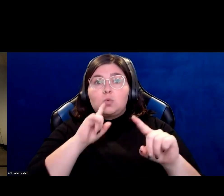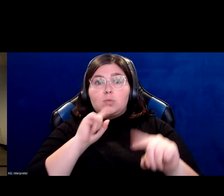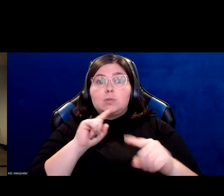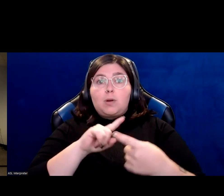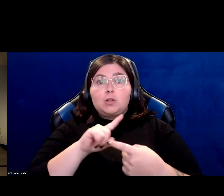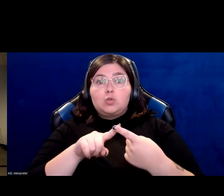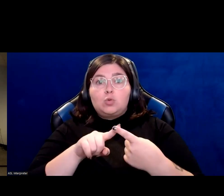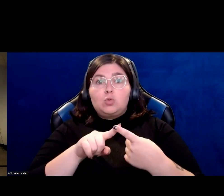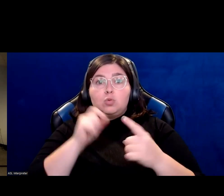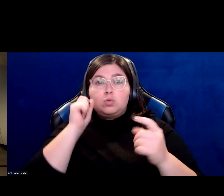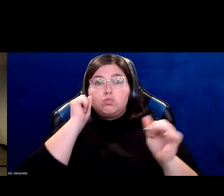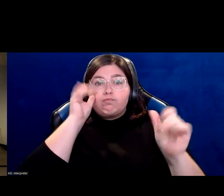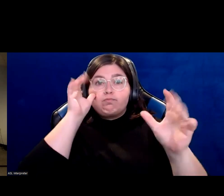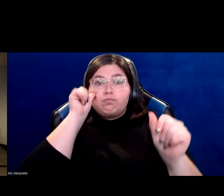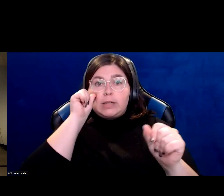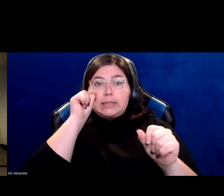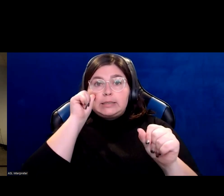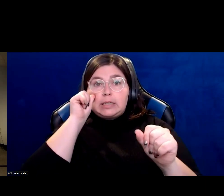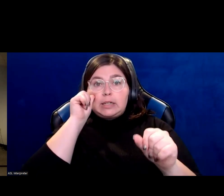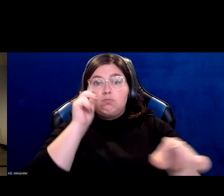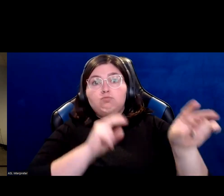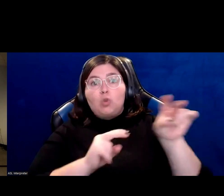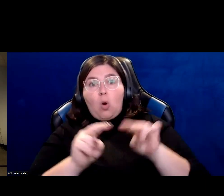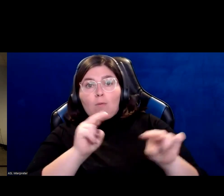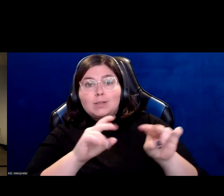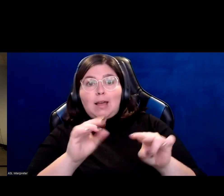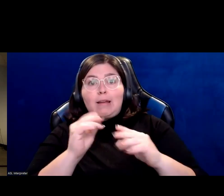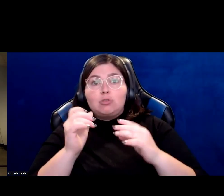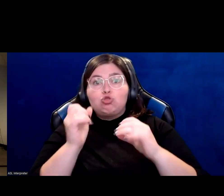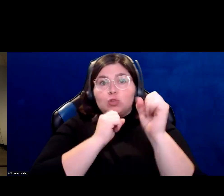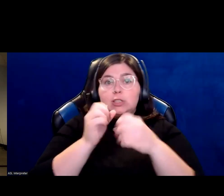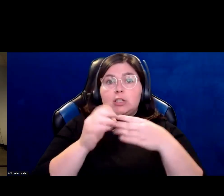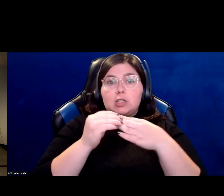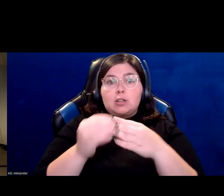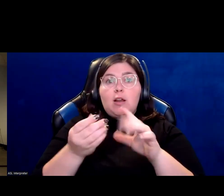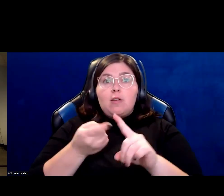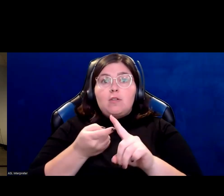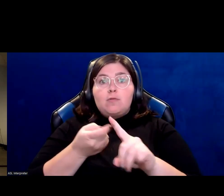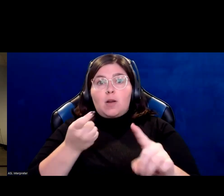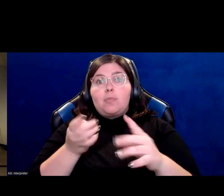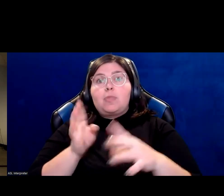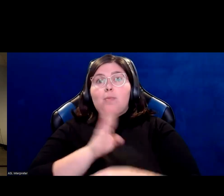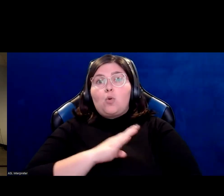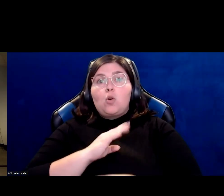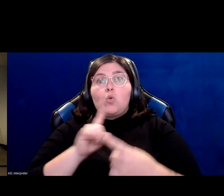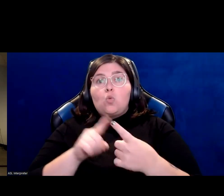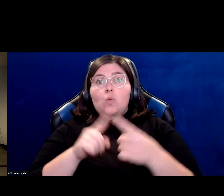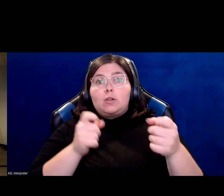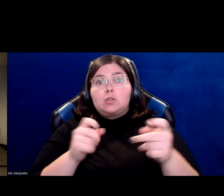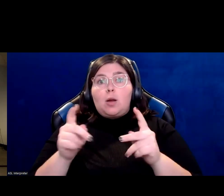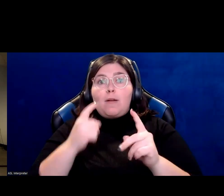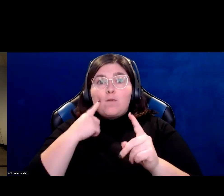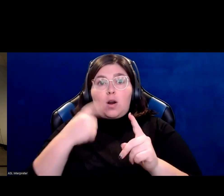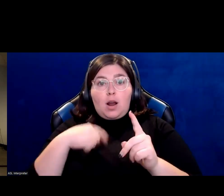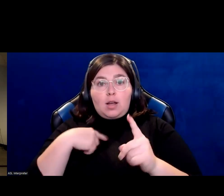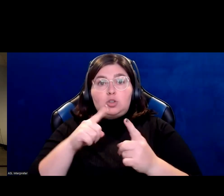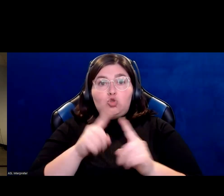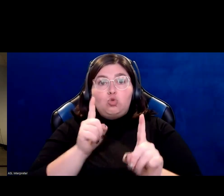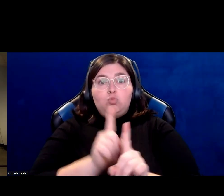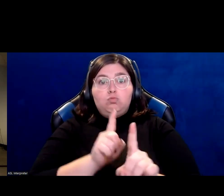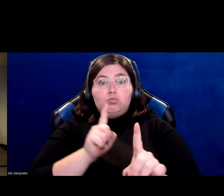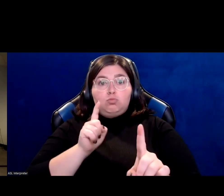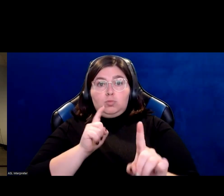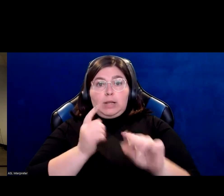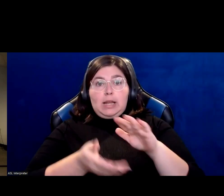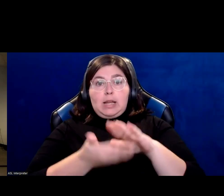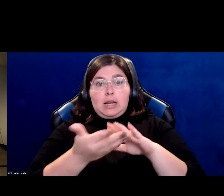to amazing oversight and strategic guidance from our board. Even when there were opportunities for us to pull back and maybe